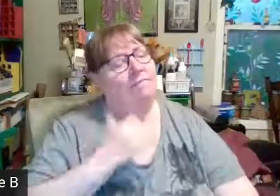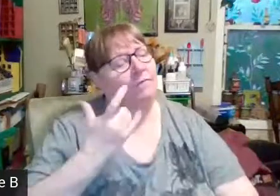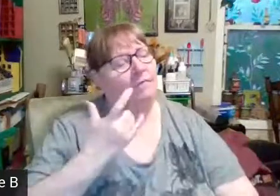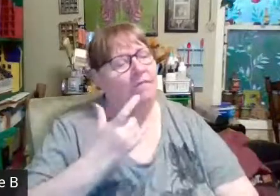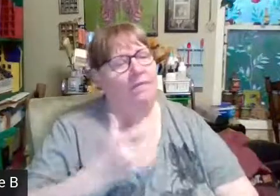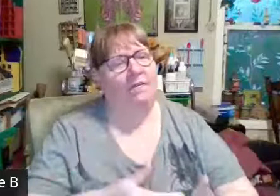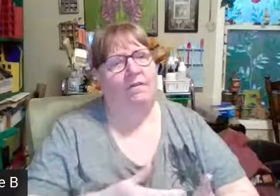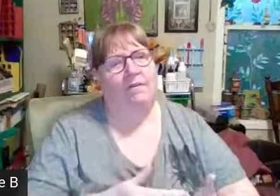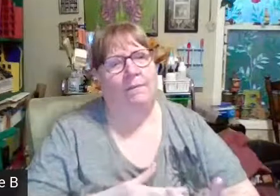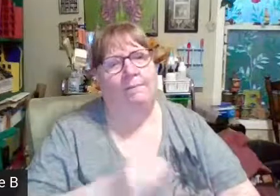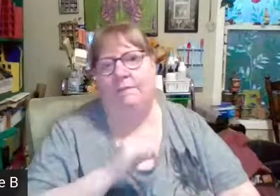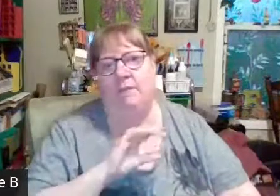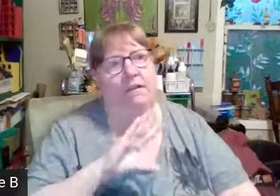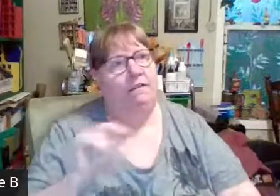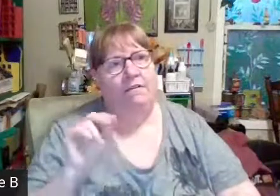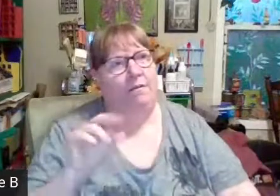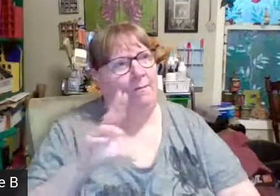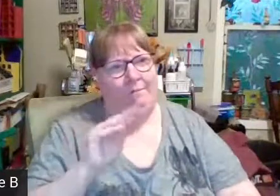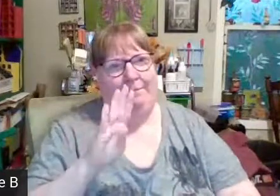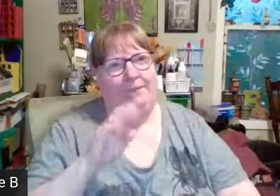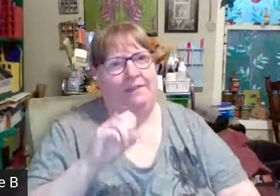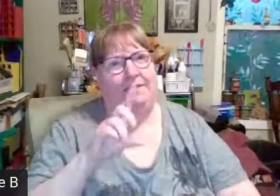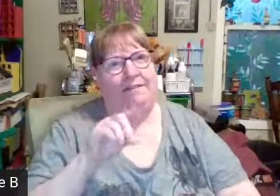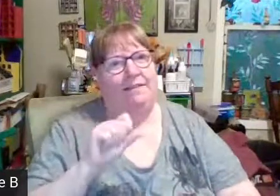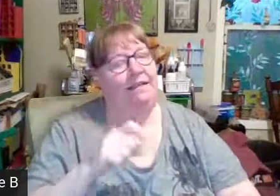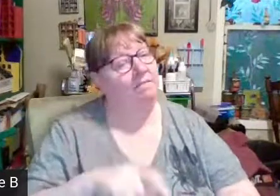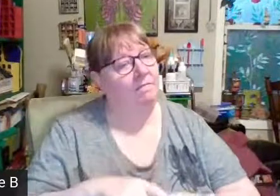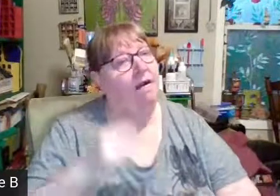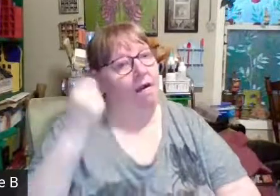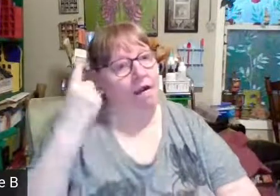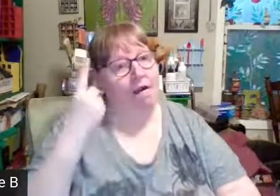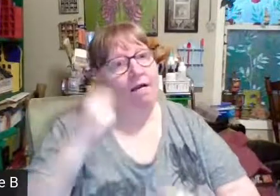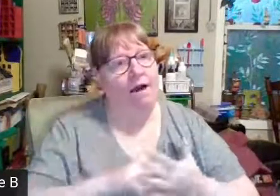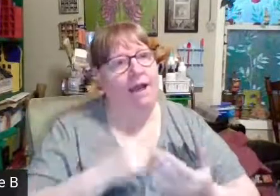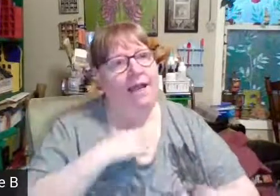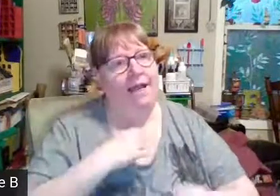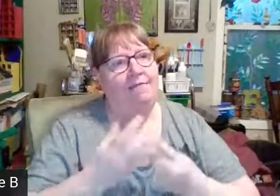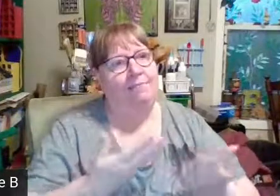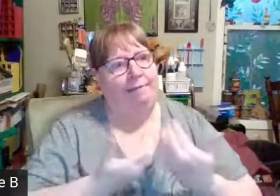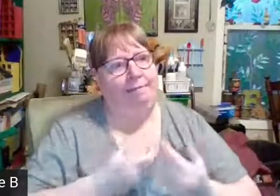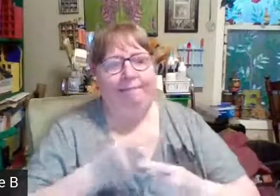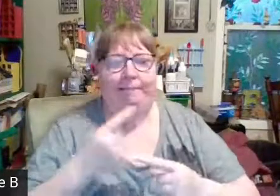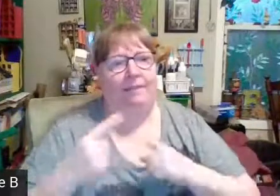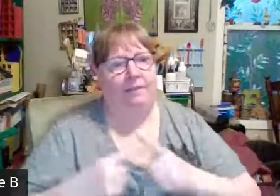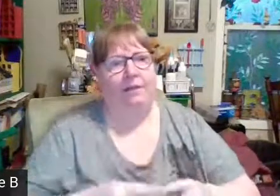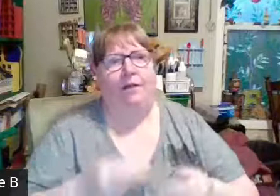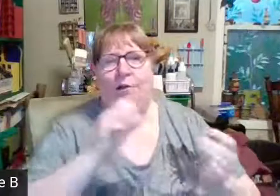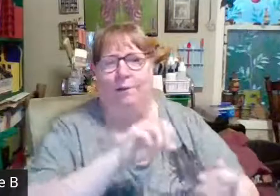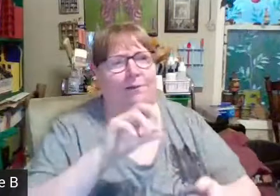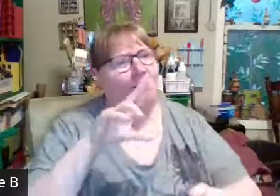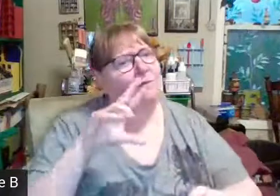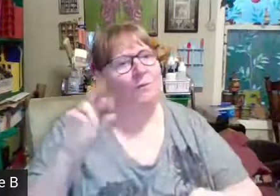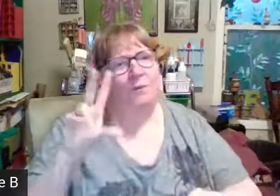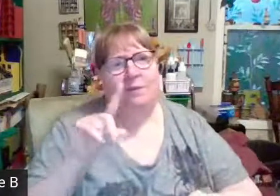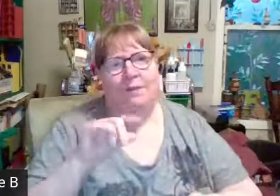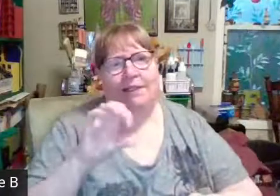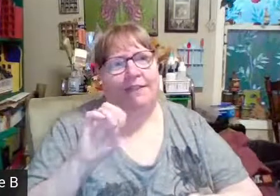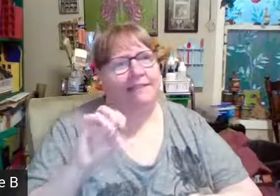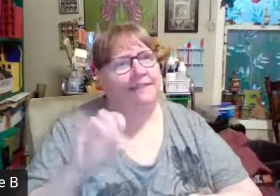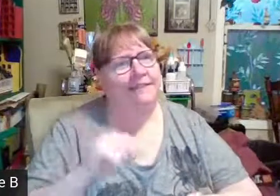beads. They had no beads. And I was like, I can fix that. I sent her 26 pounds of beads. I didn't go look